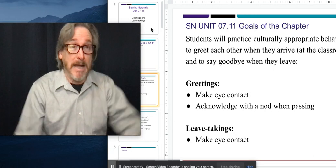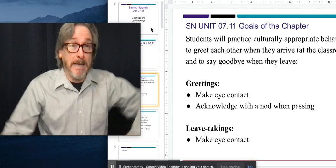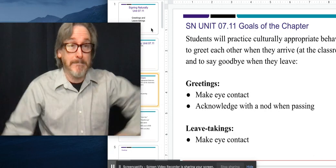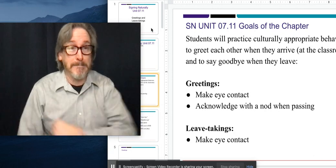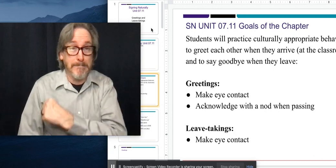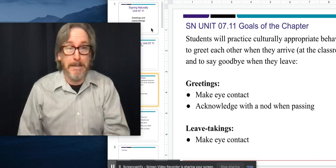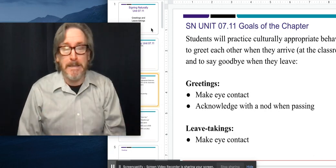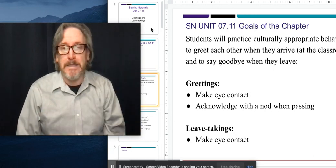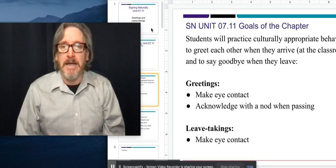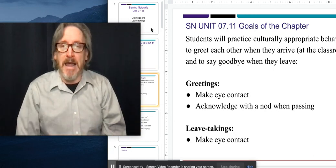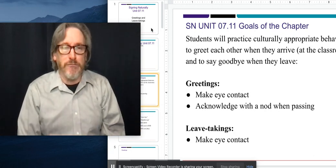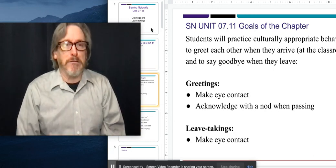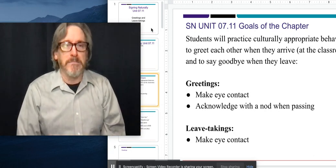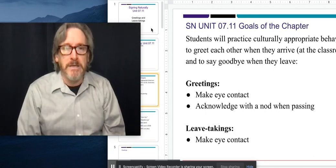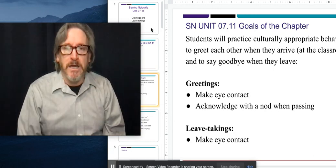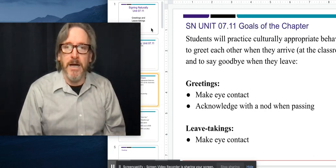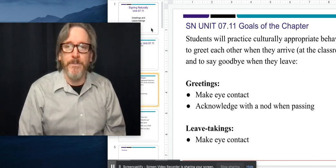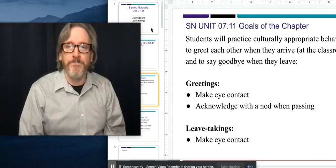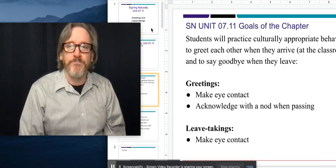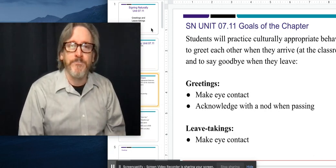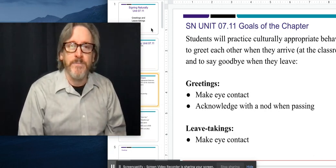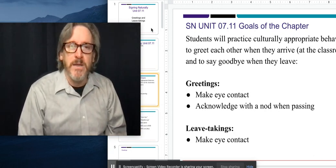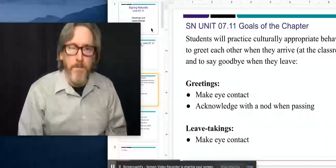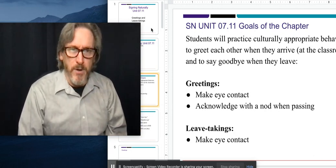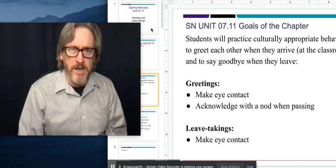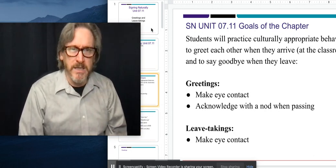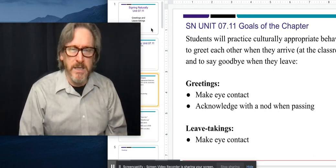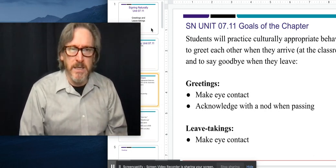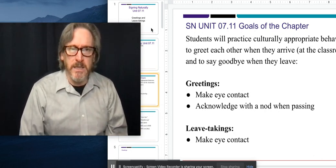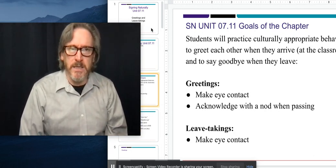neither have I ever.